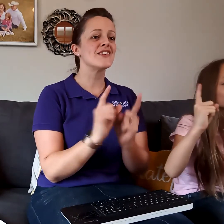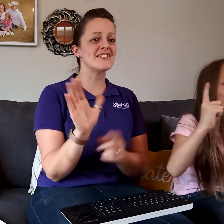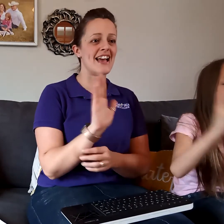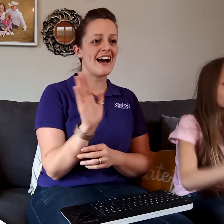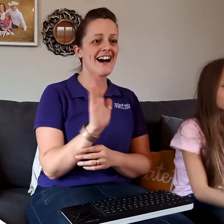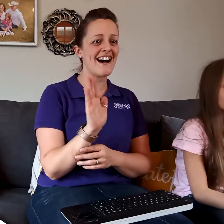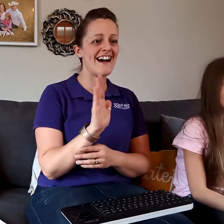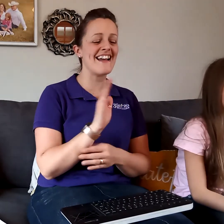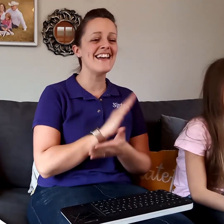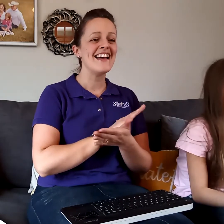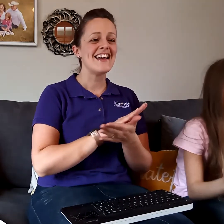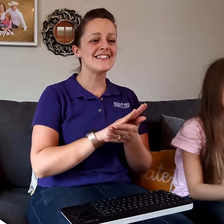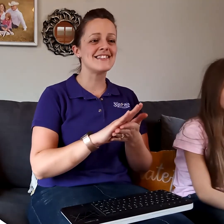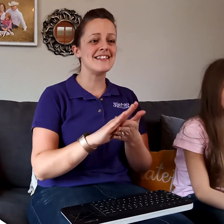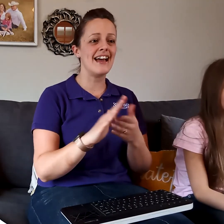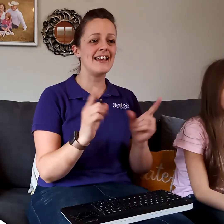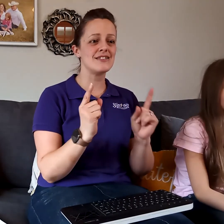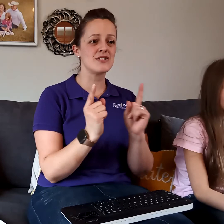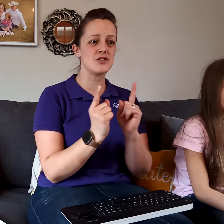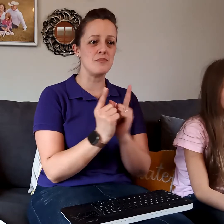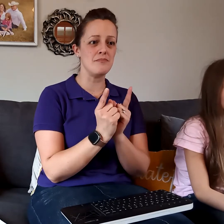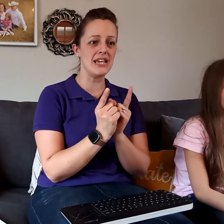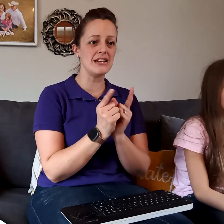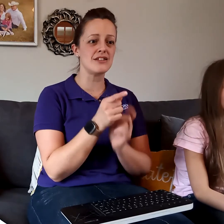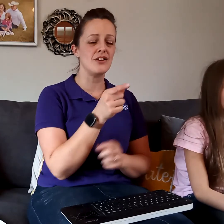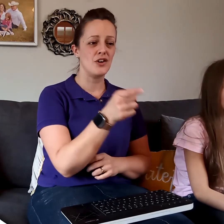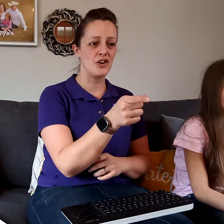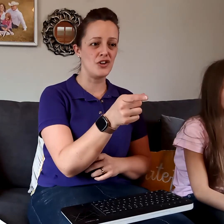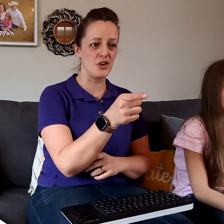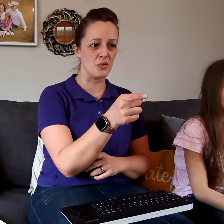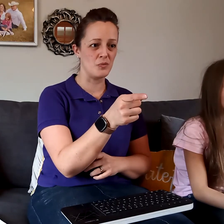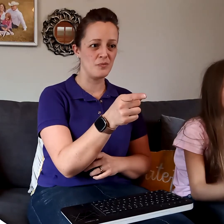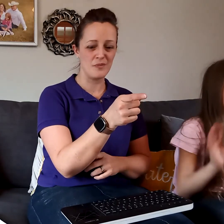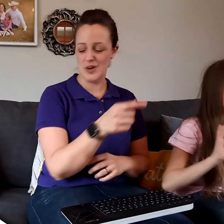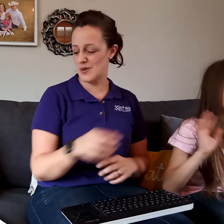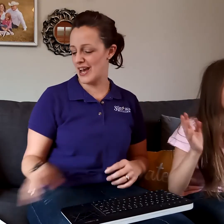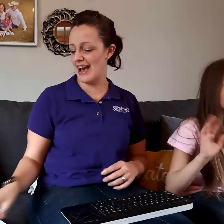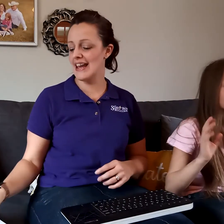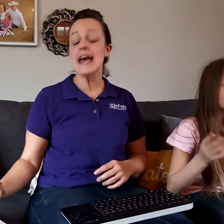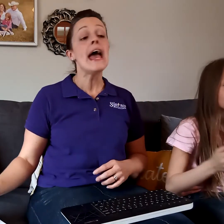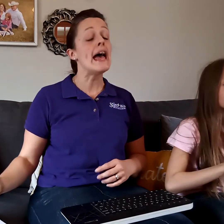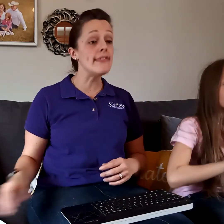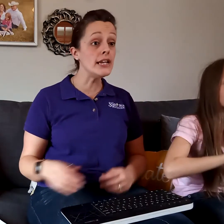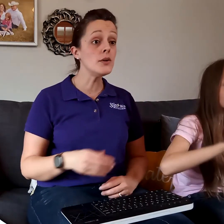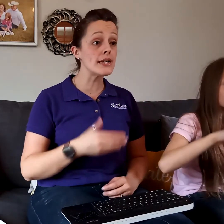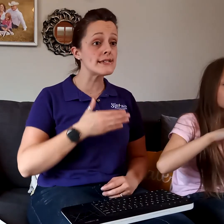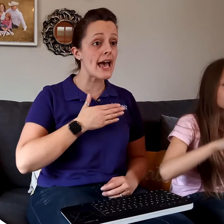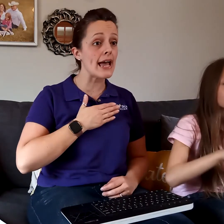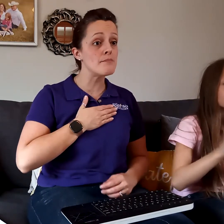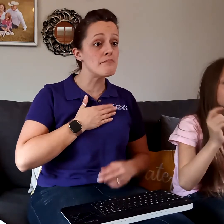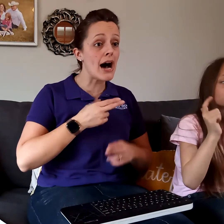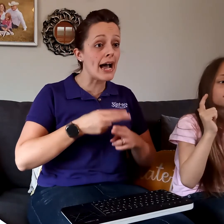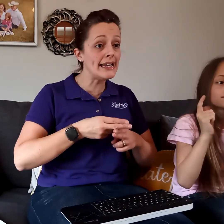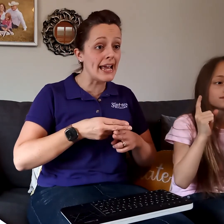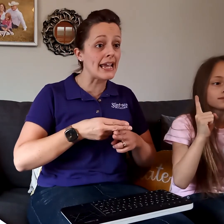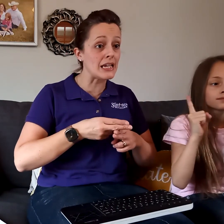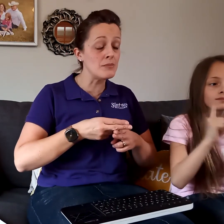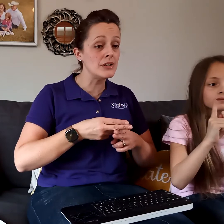say, hi, it's nice to meet you. Okay? And then you can say my name